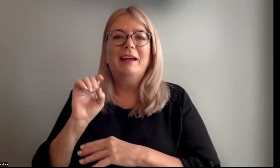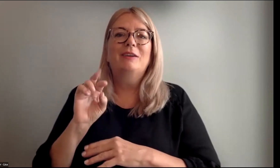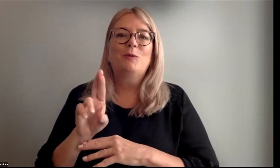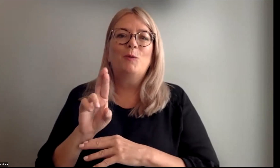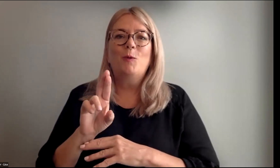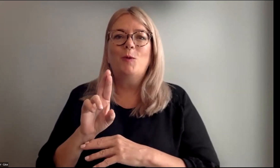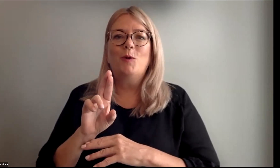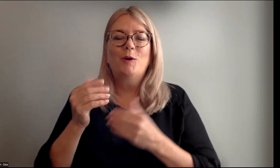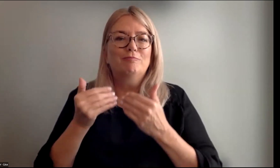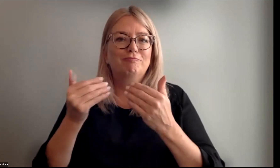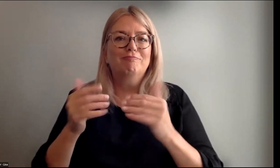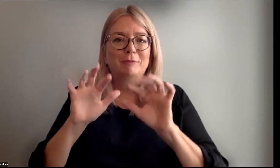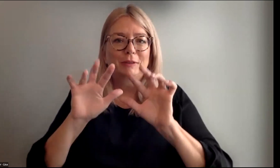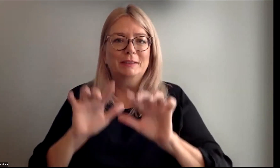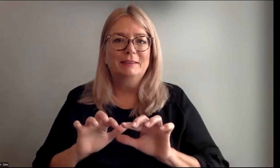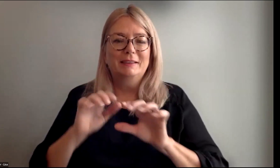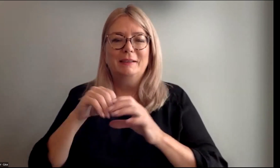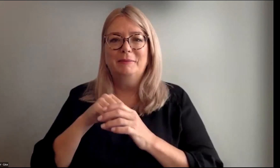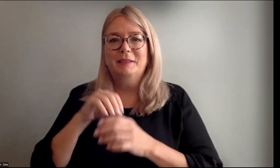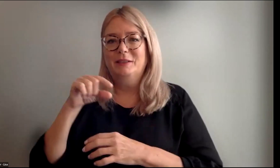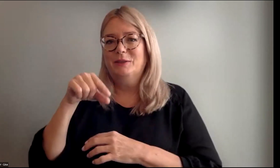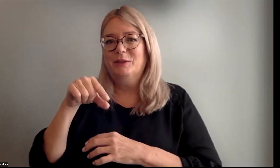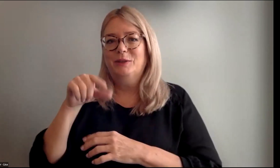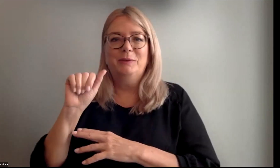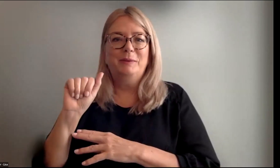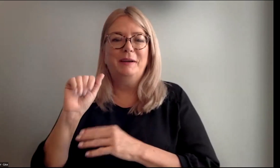or go ahead and put it in the Q&A box.